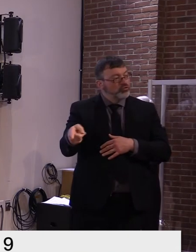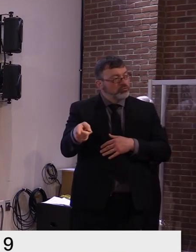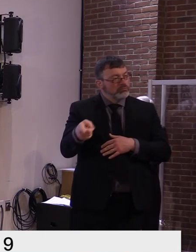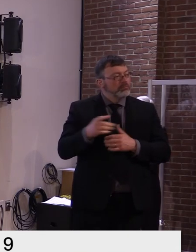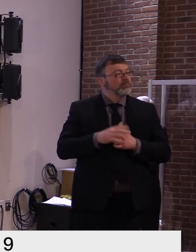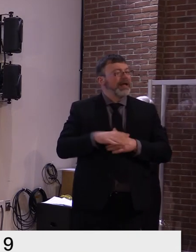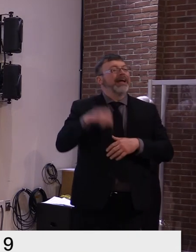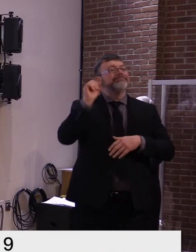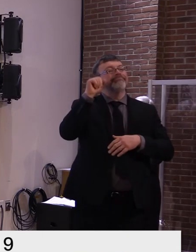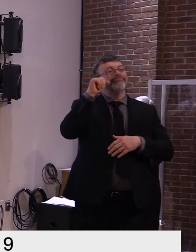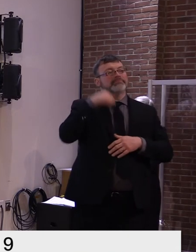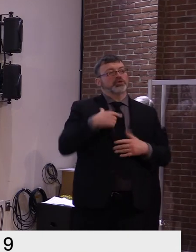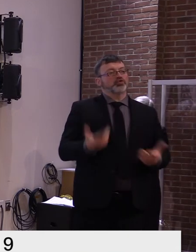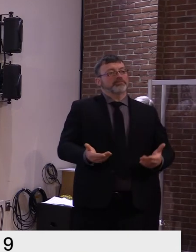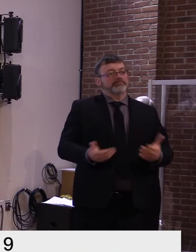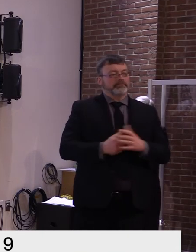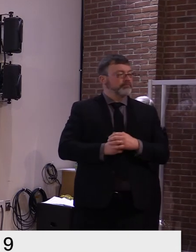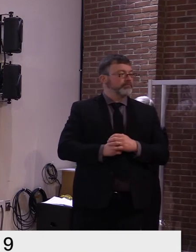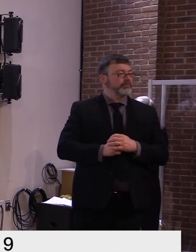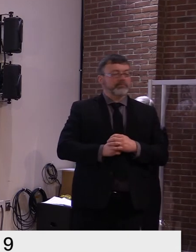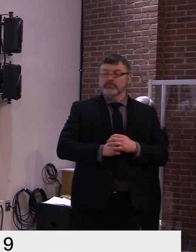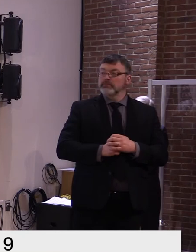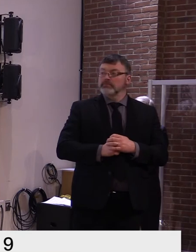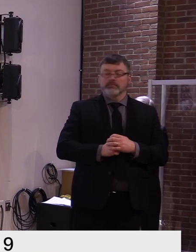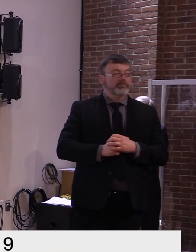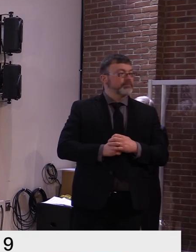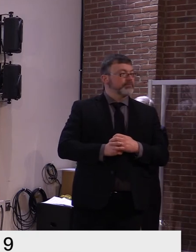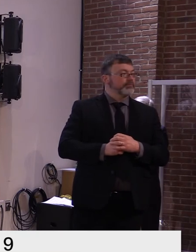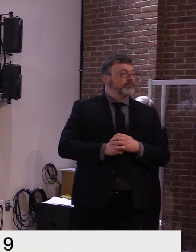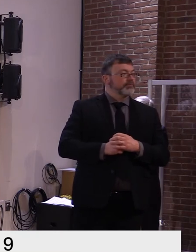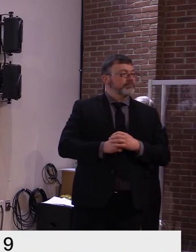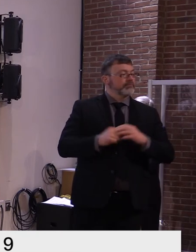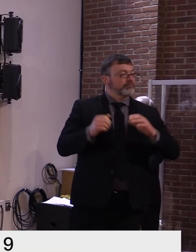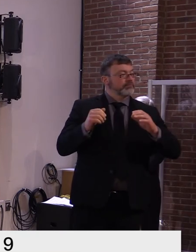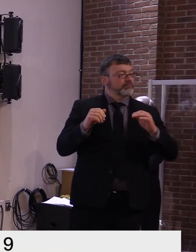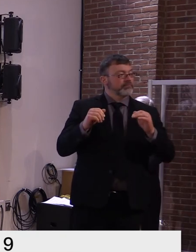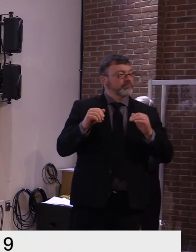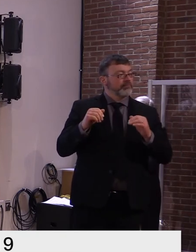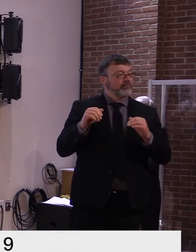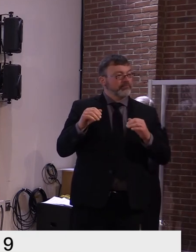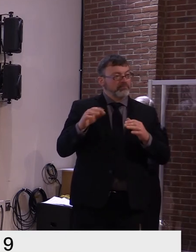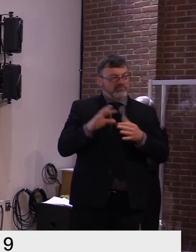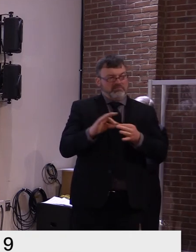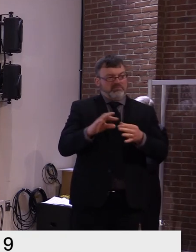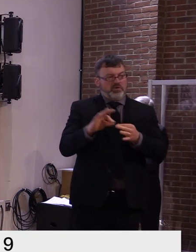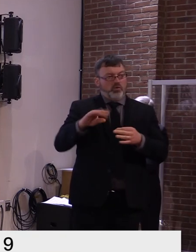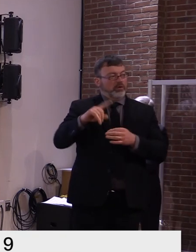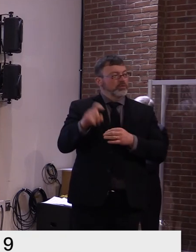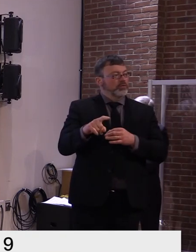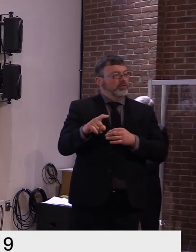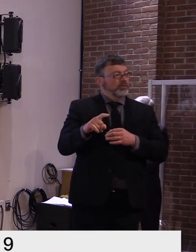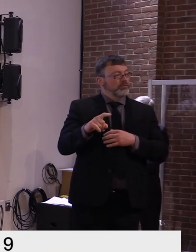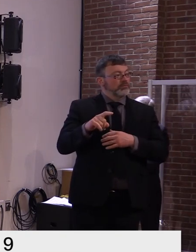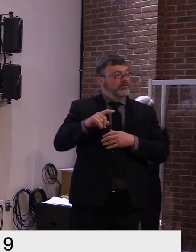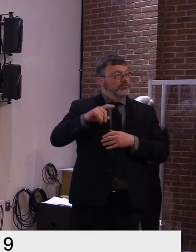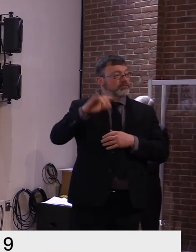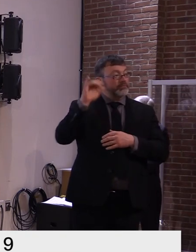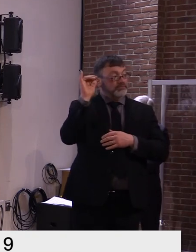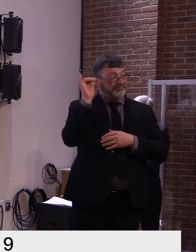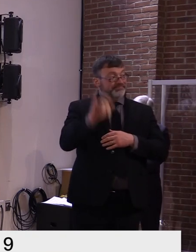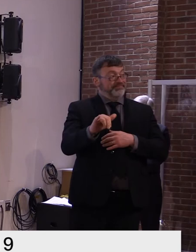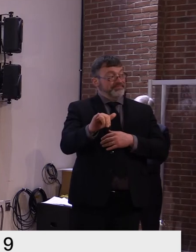Hi, I just wanted to know approximately how many more people need to be vaccinated in 1A? And is it safe to say